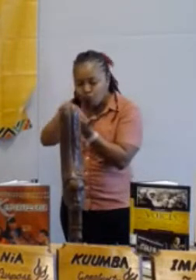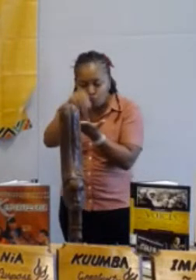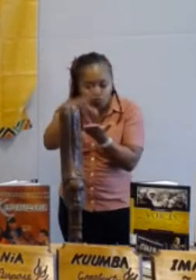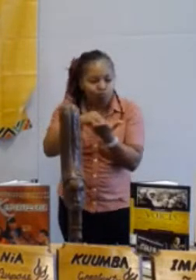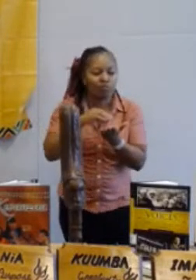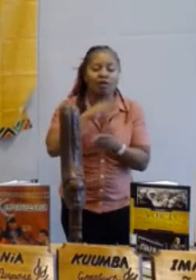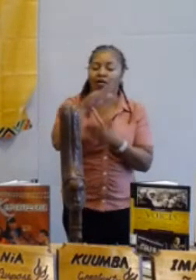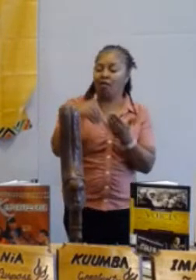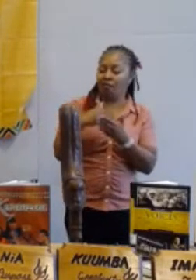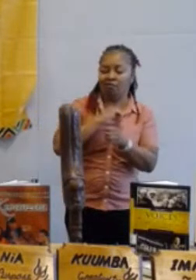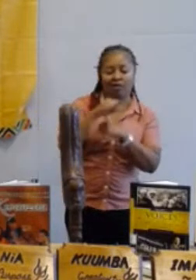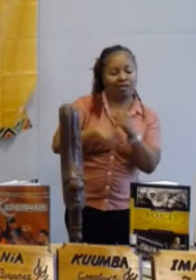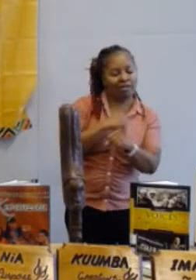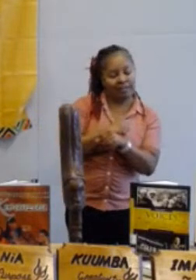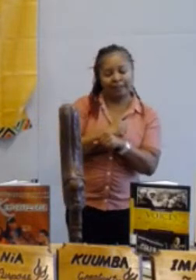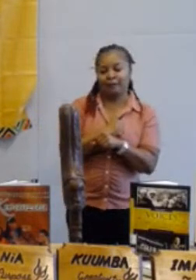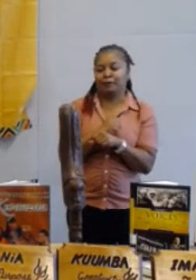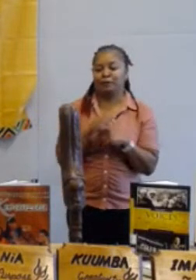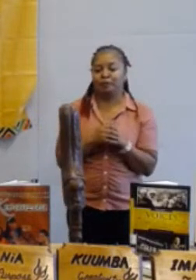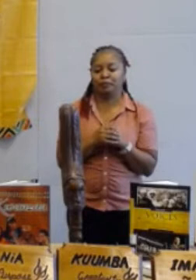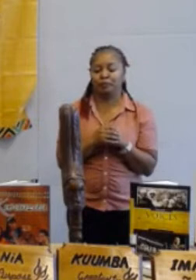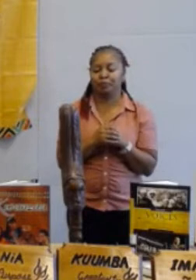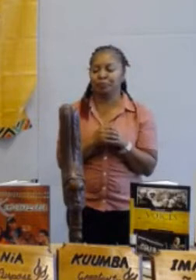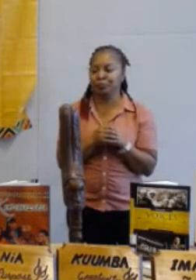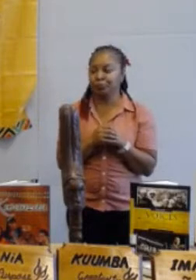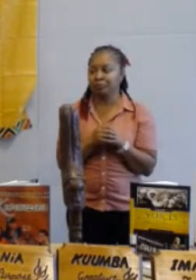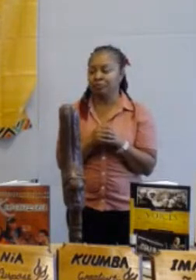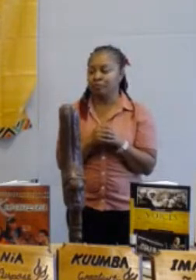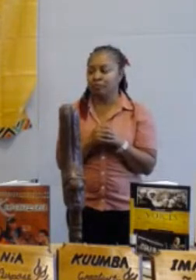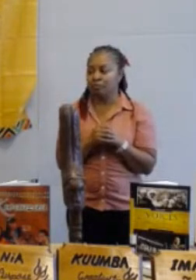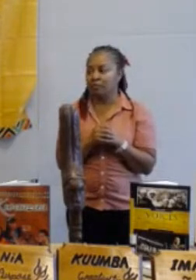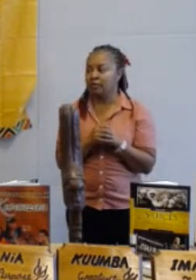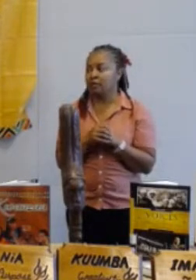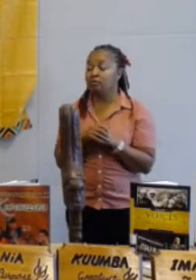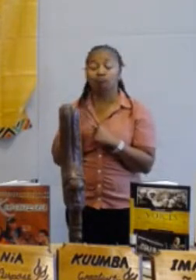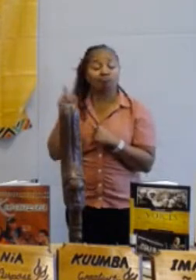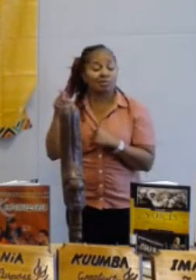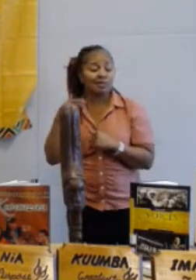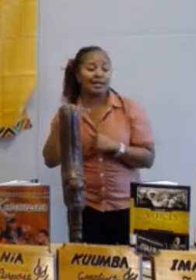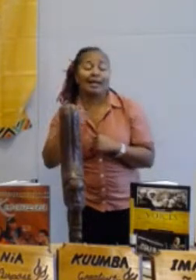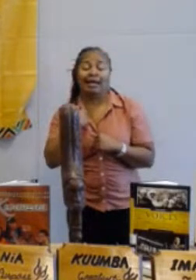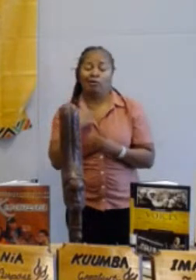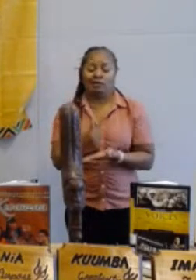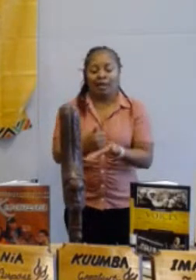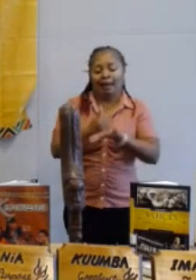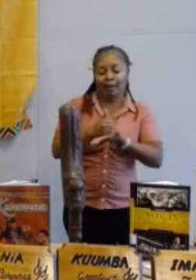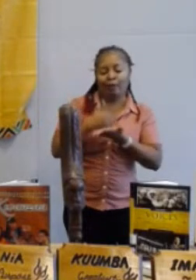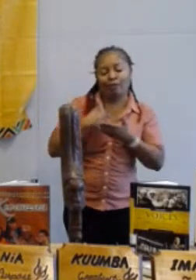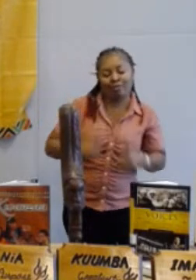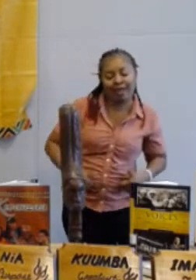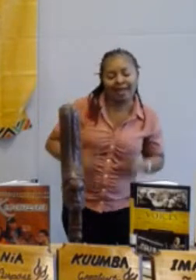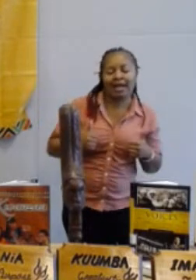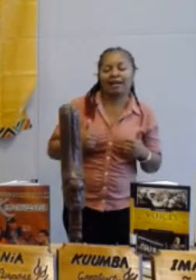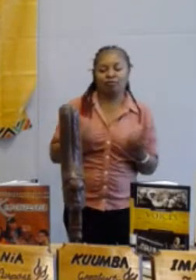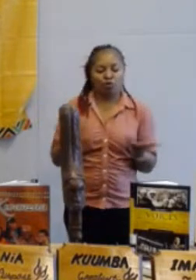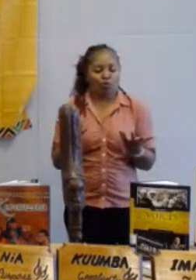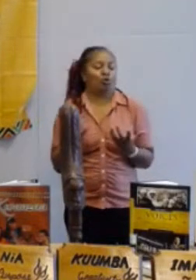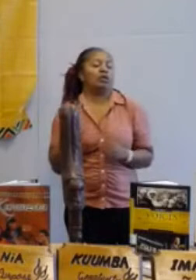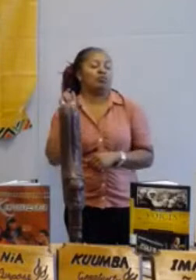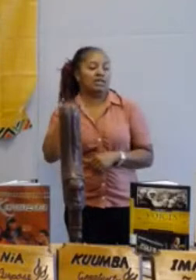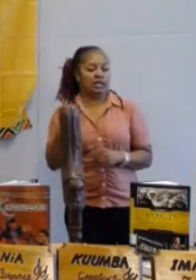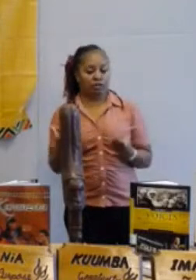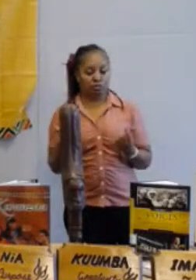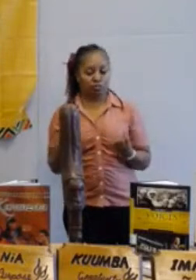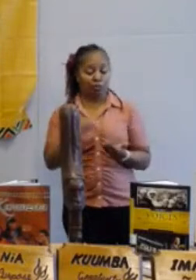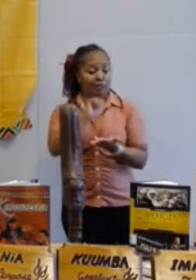year long to do these principles, which pertain to our lives each and every day, the things we should be doing anyway. I